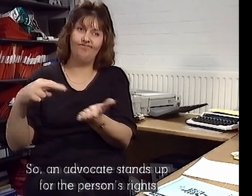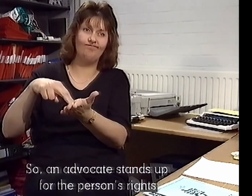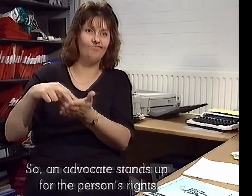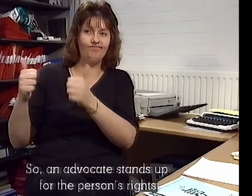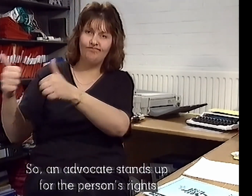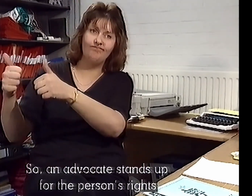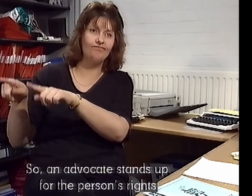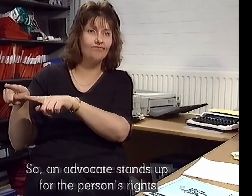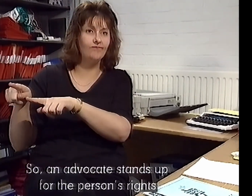up for the person's rights.